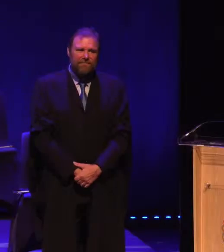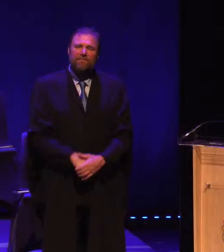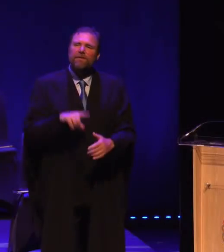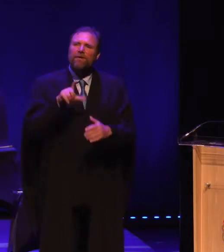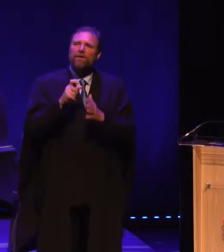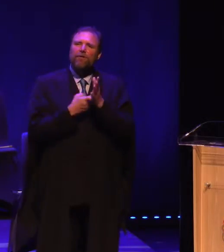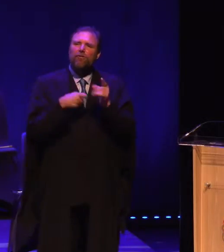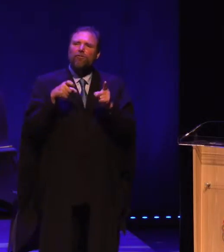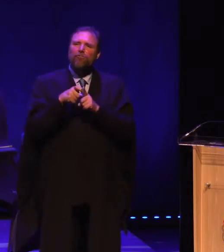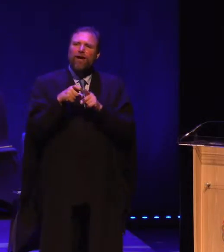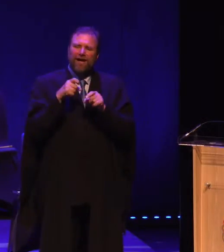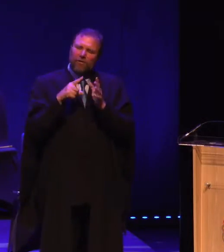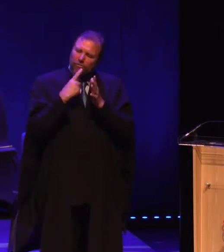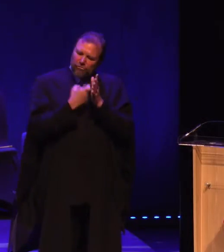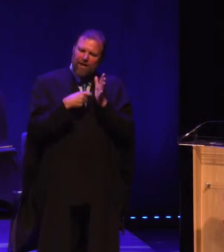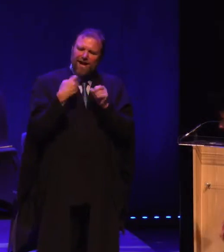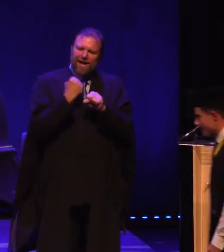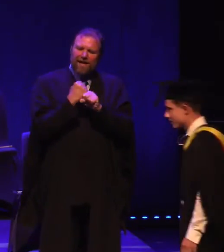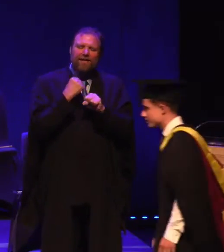Craig Davies.